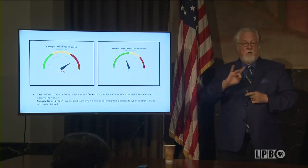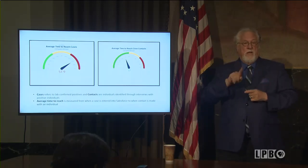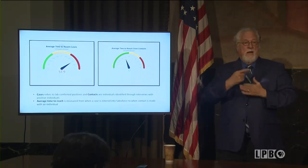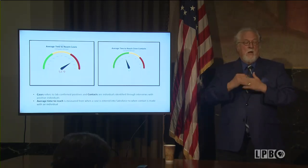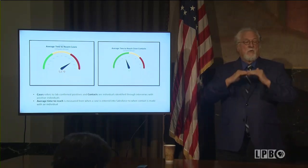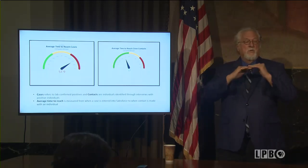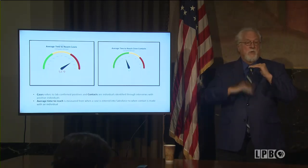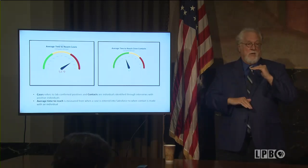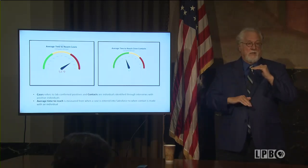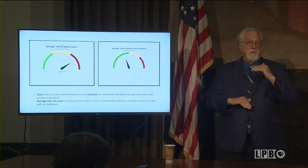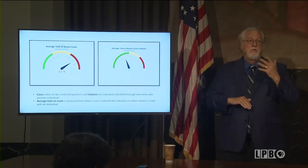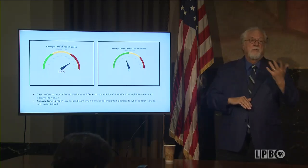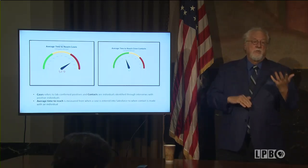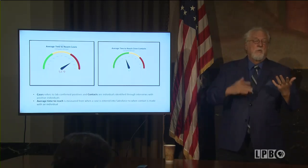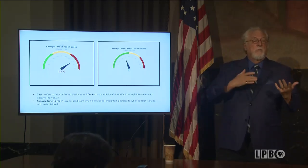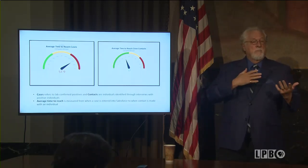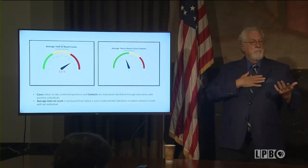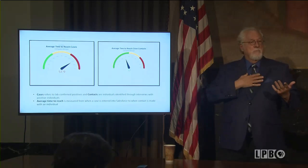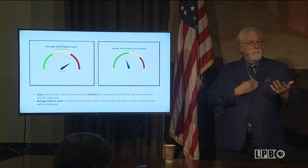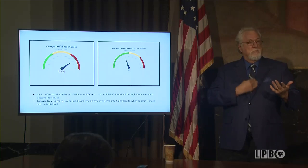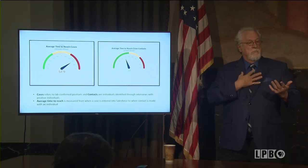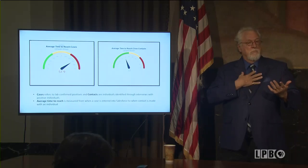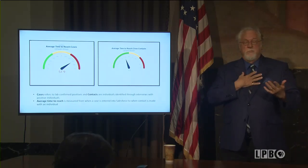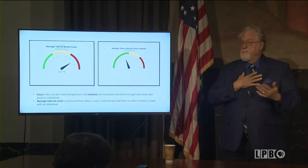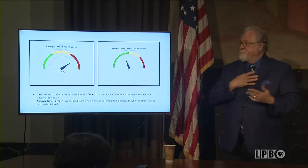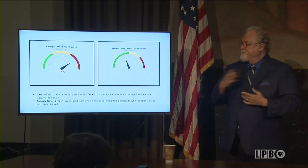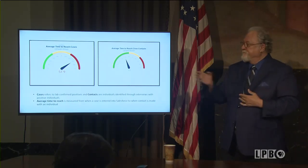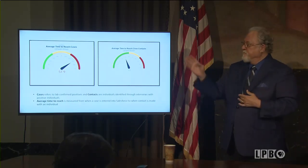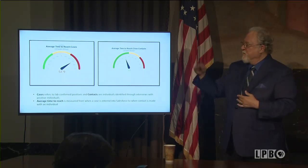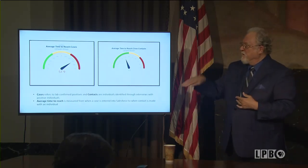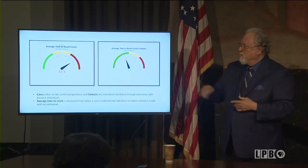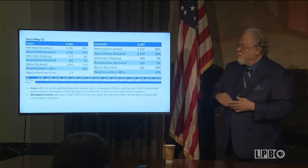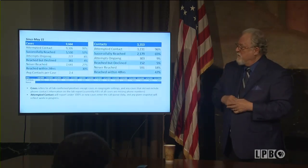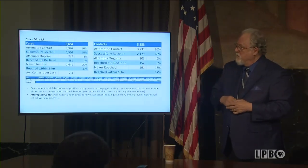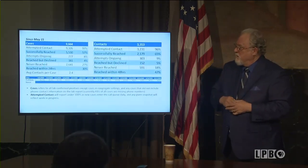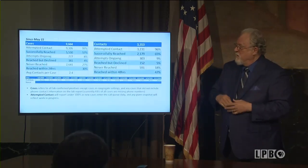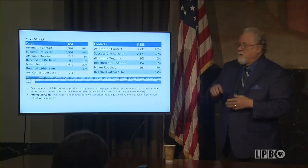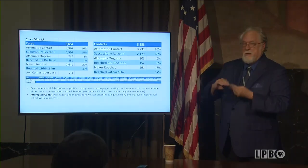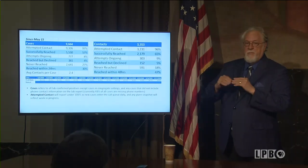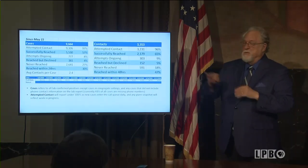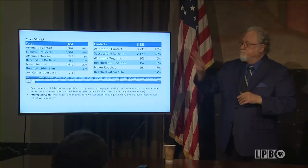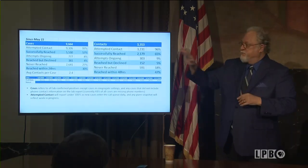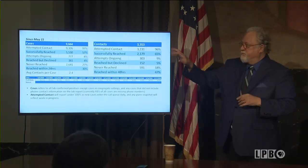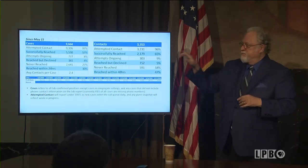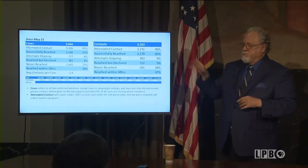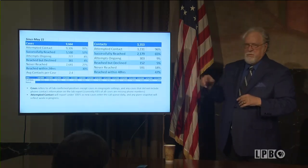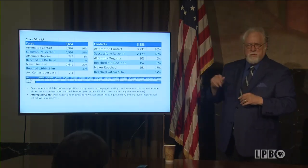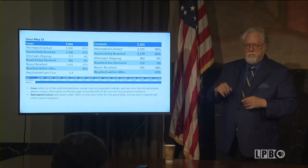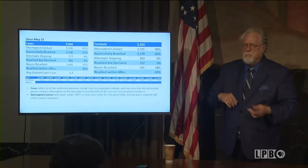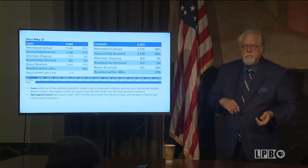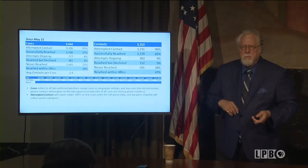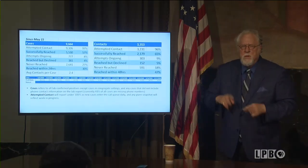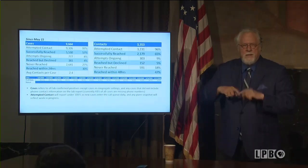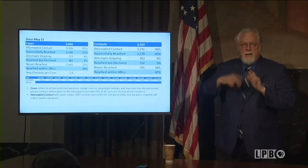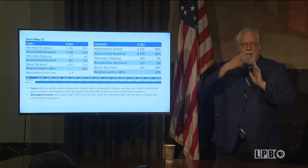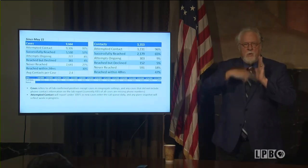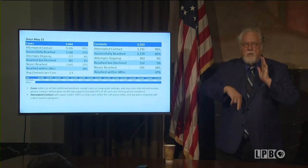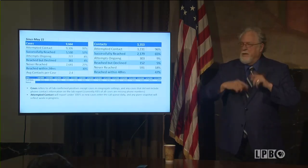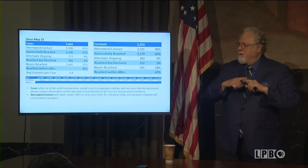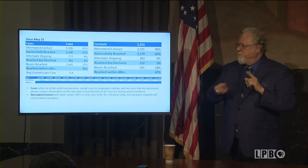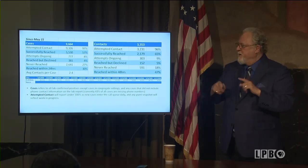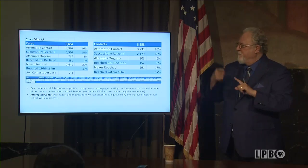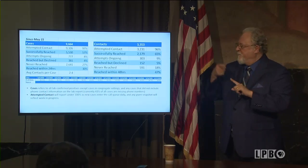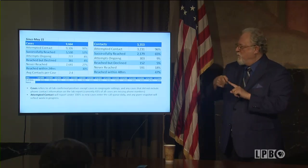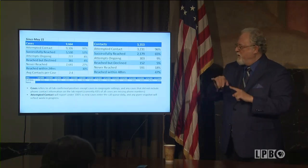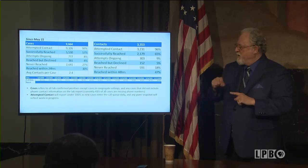less. So we're heartened by that. And on the next slide, you'll see some data with a bunch of numbers that you probably can't necessarily read, but I think the basic point